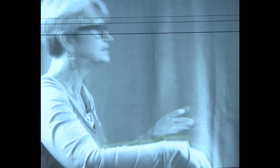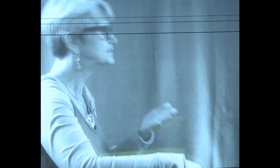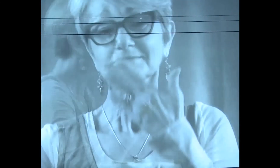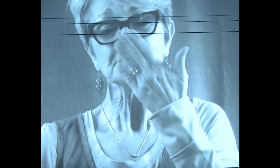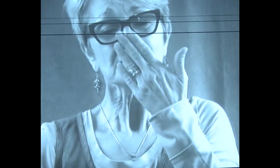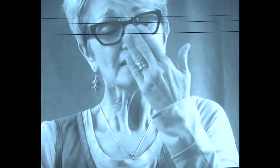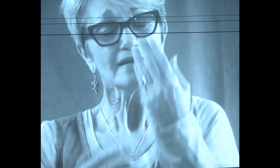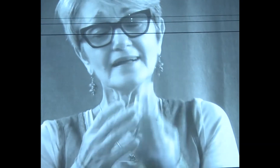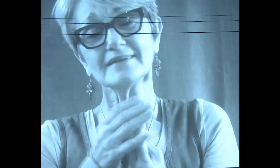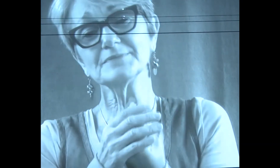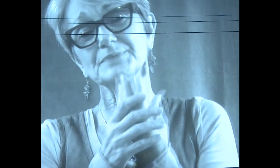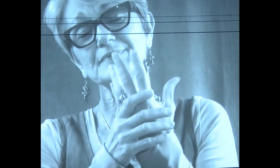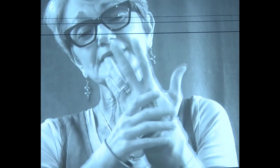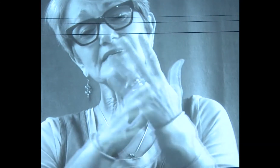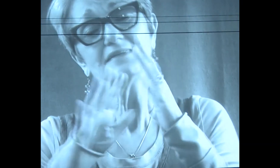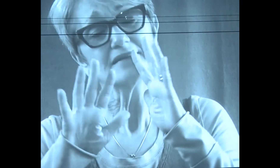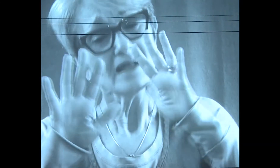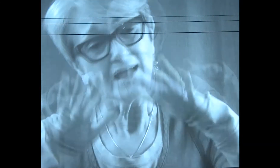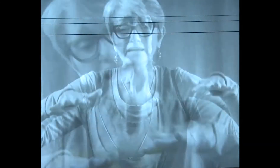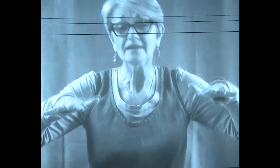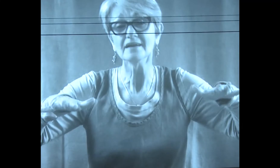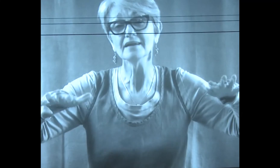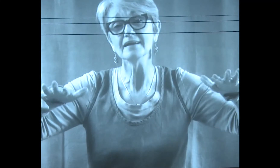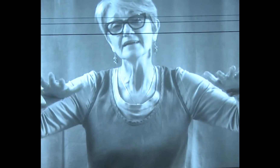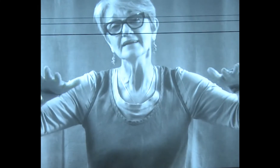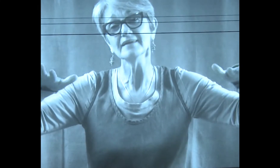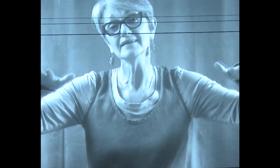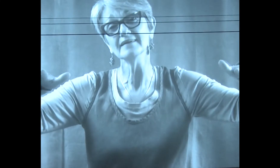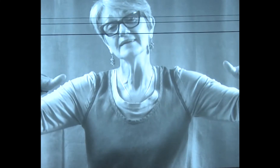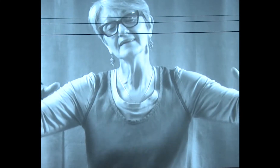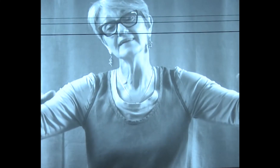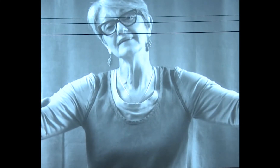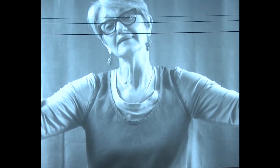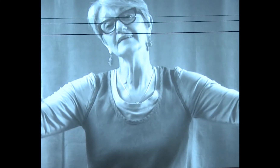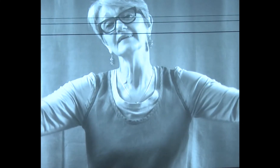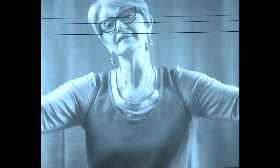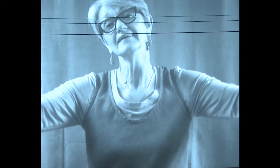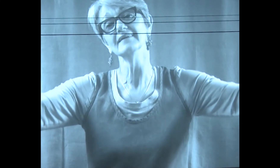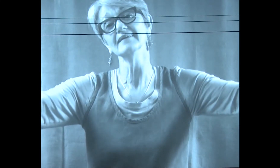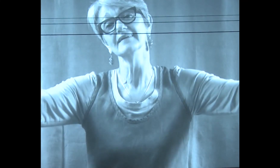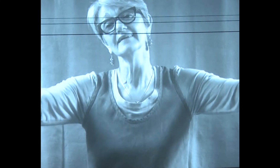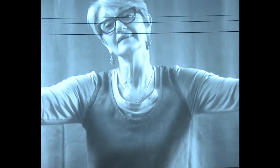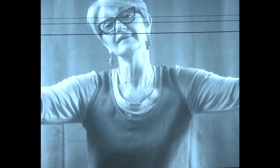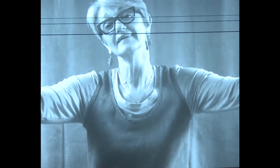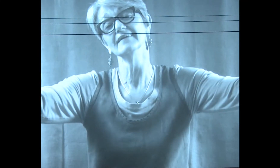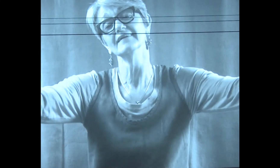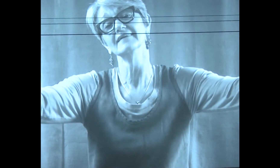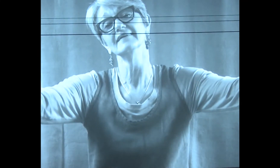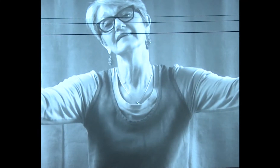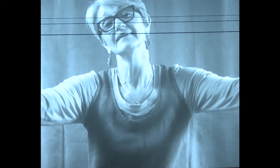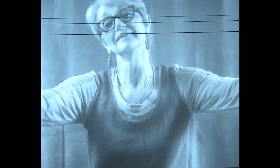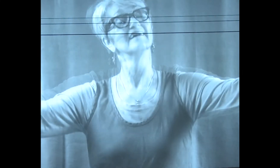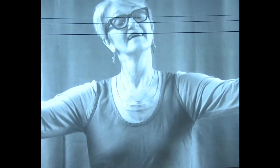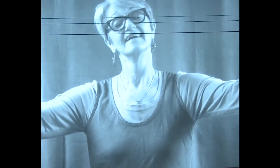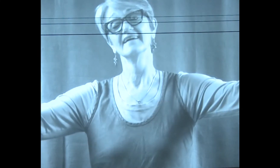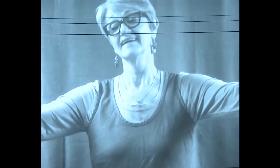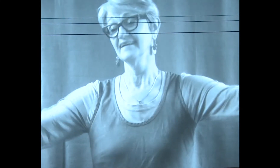And show how spring smells drift with long, reaching